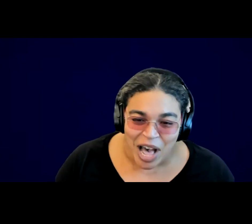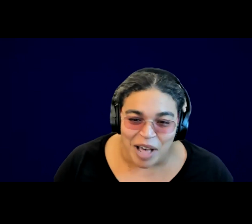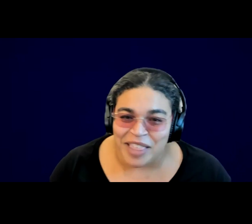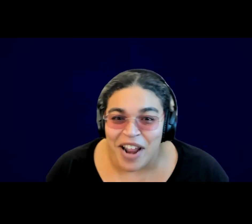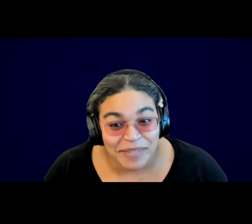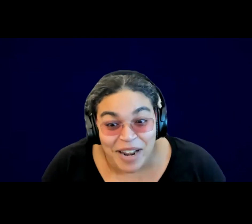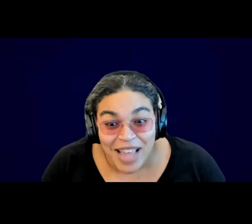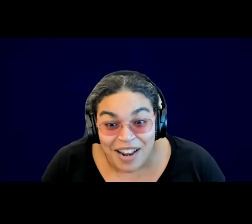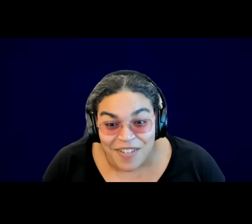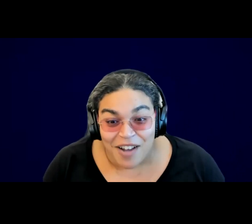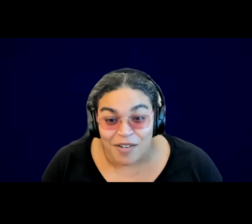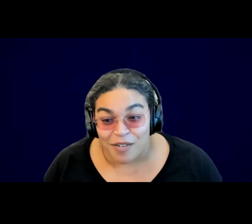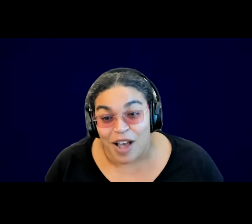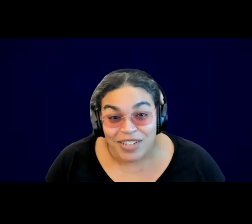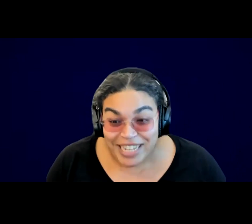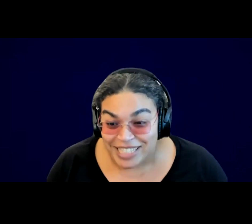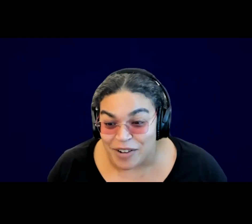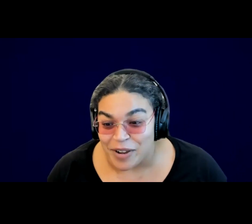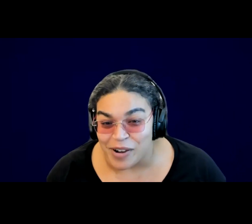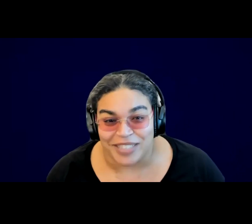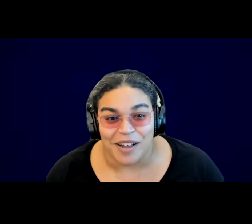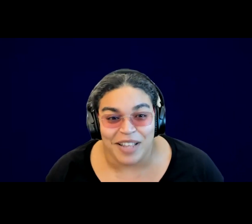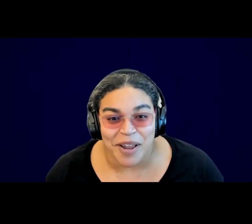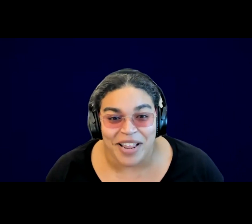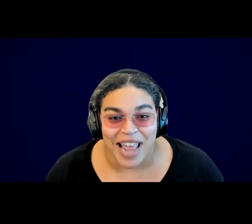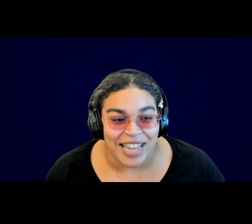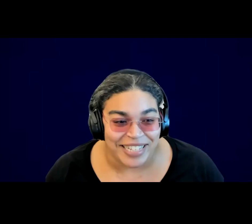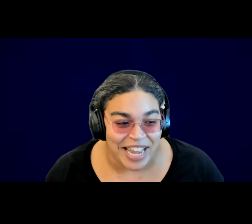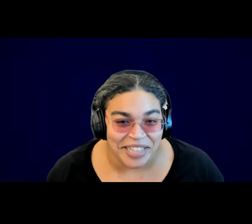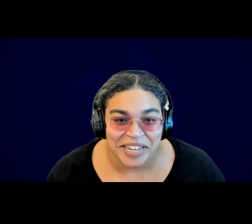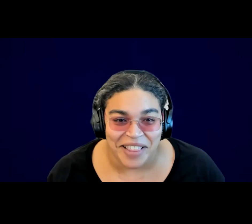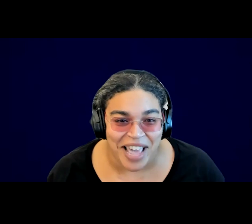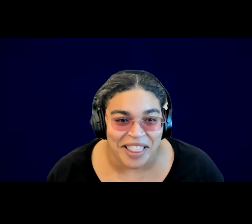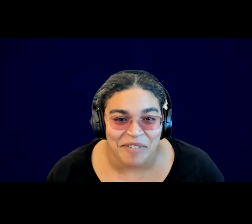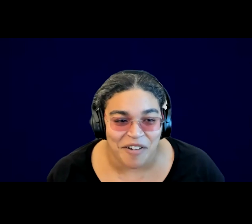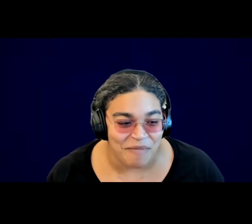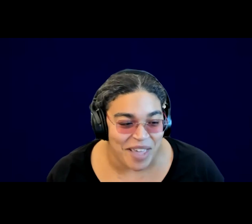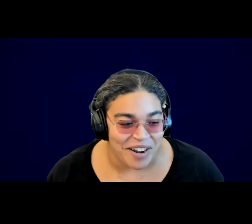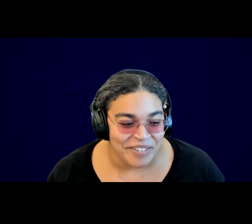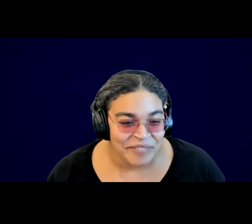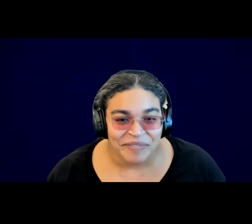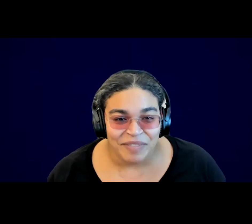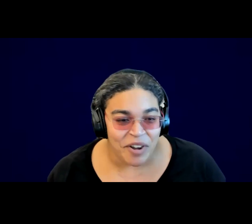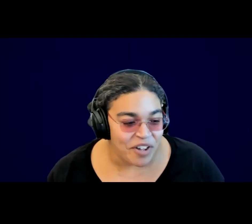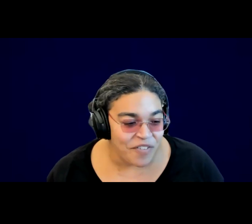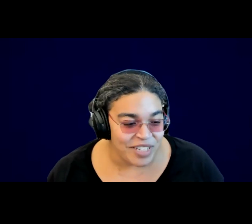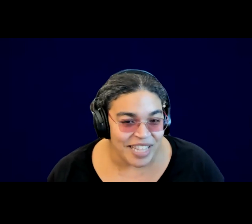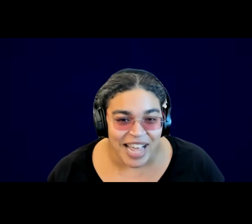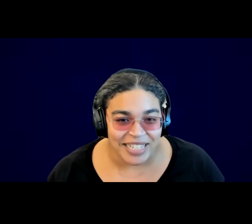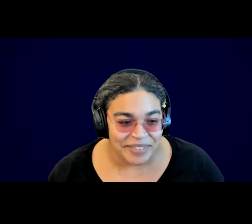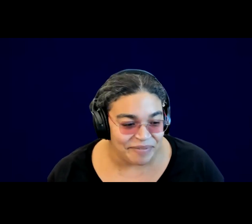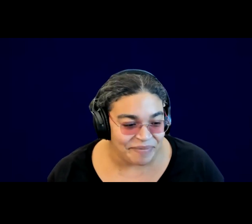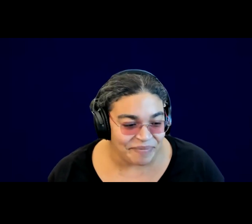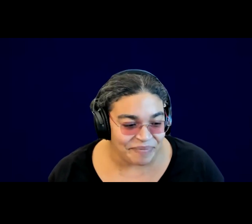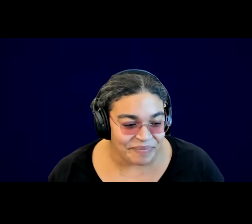Alice. There has been a lot of conversations going on. So I'll let Mary and Alice kind of lead on that, and then we'll go from there. Mary, you go first,